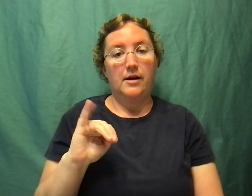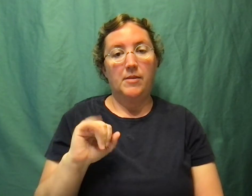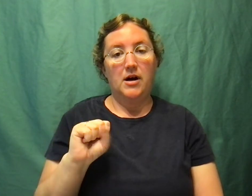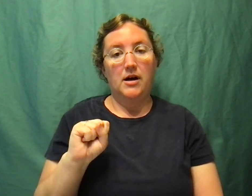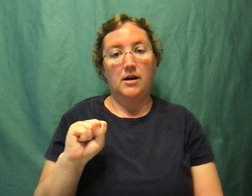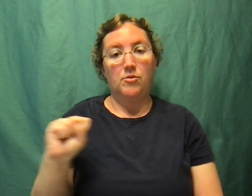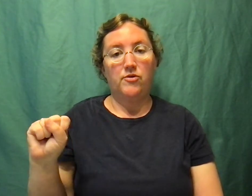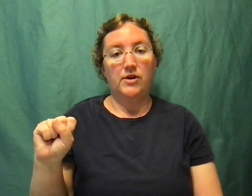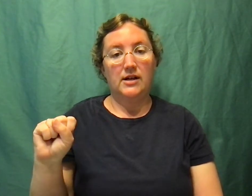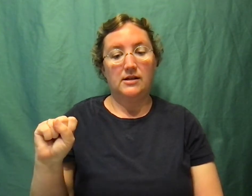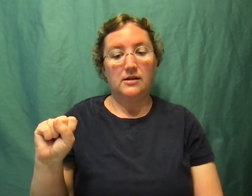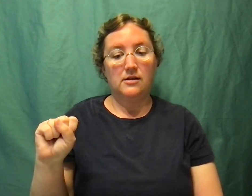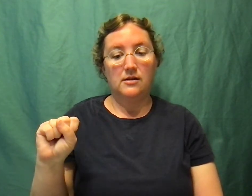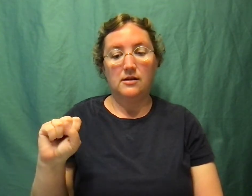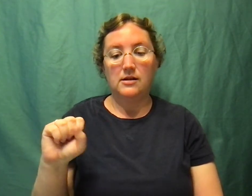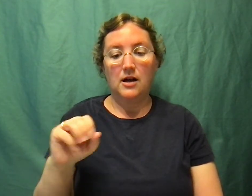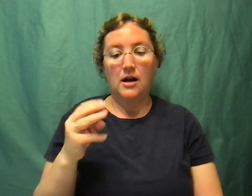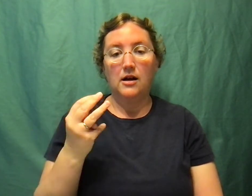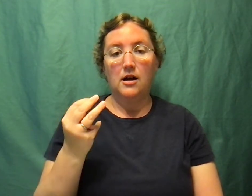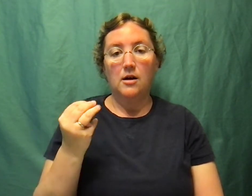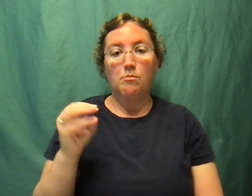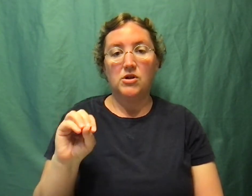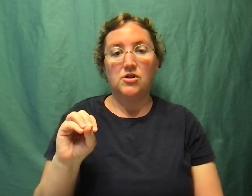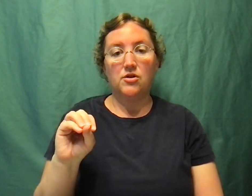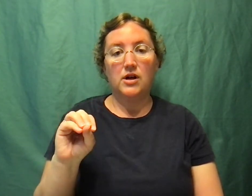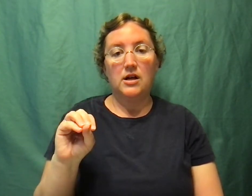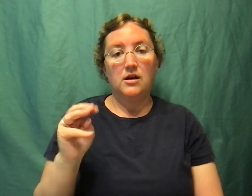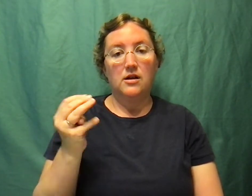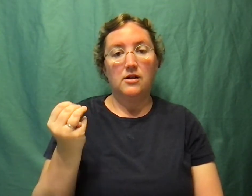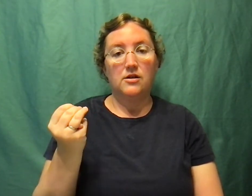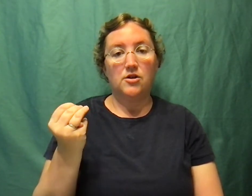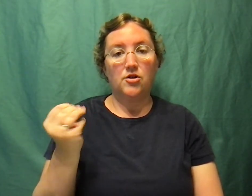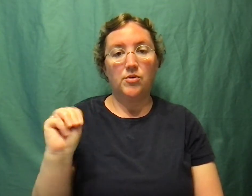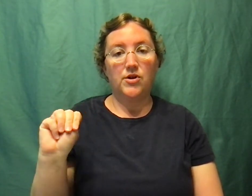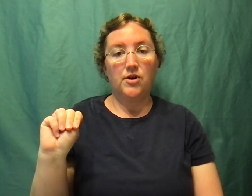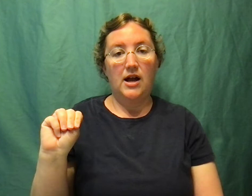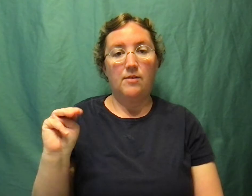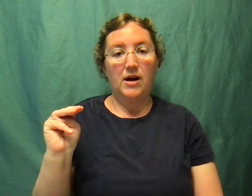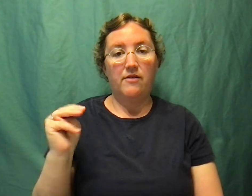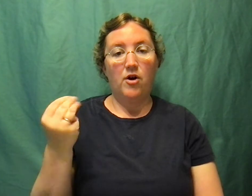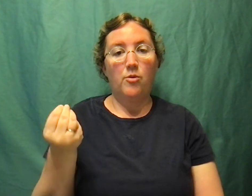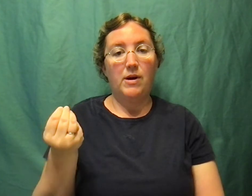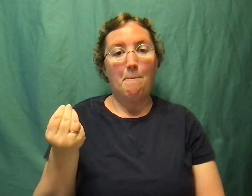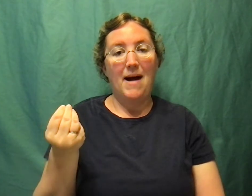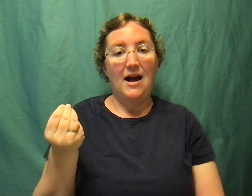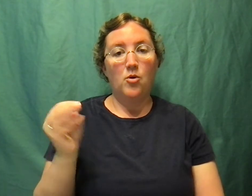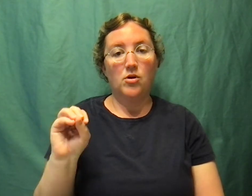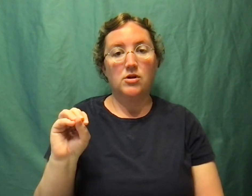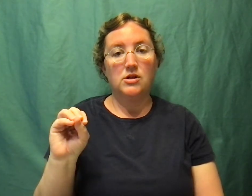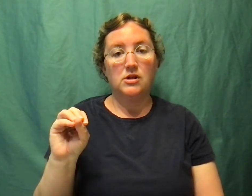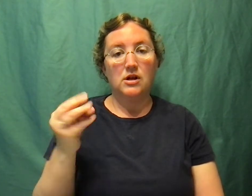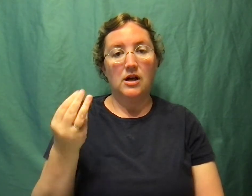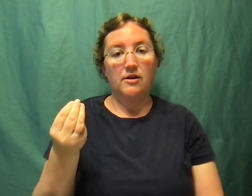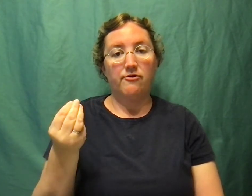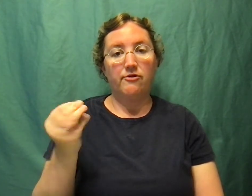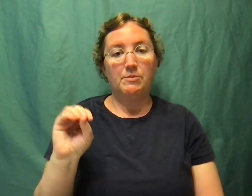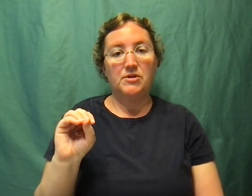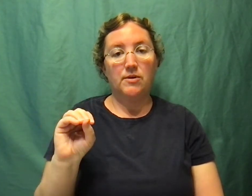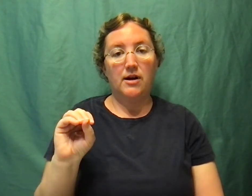M-I and move your S to the side. Missouri, it starts with your M kind of open and backwards, and it flips around